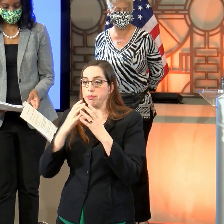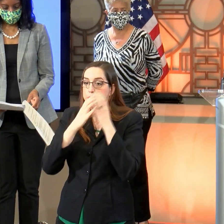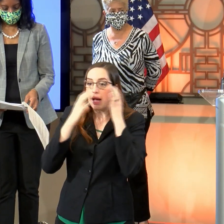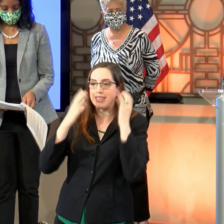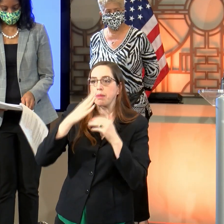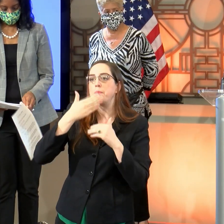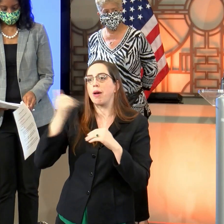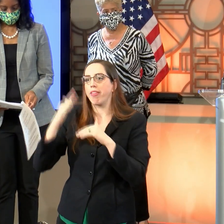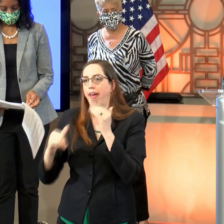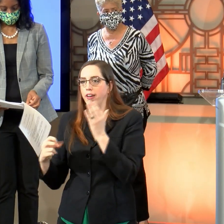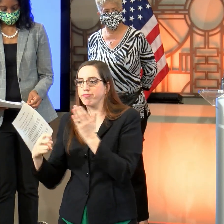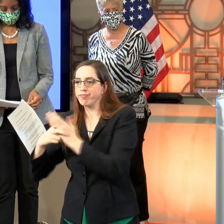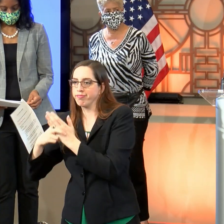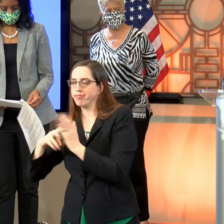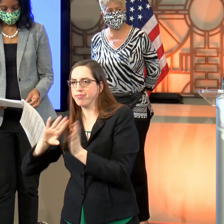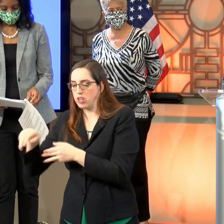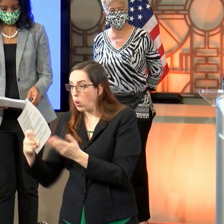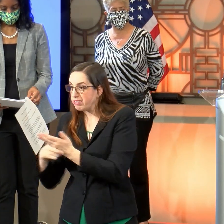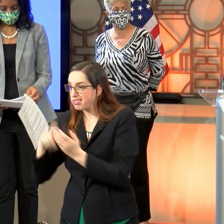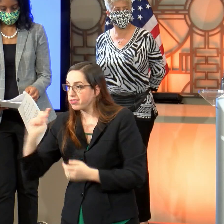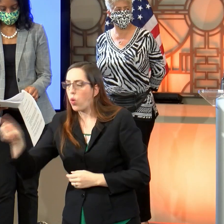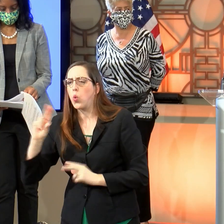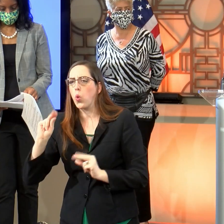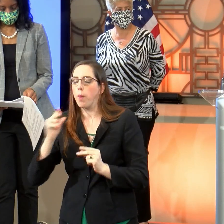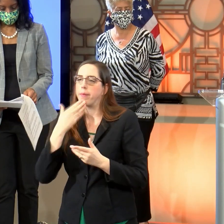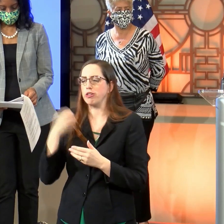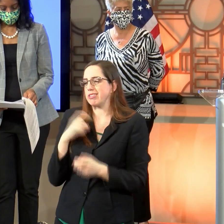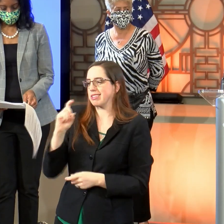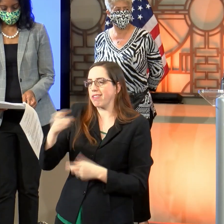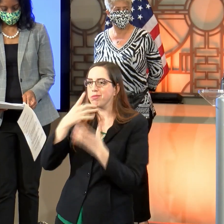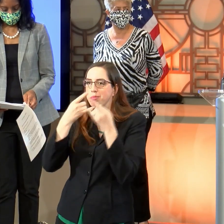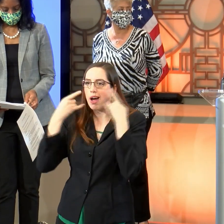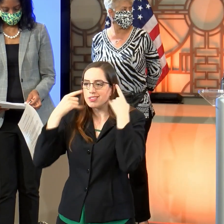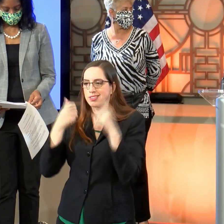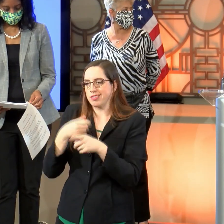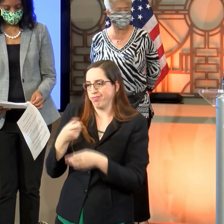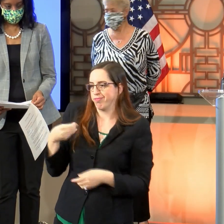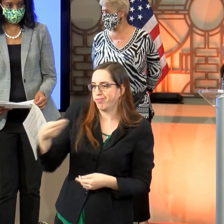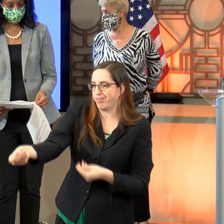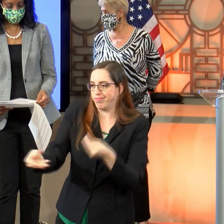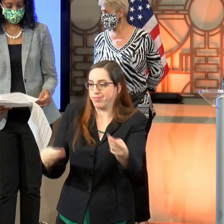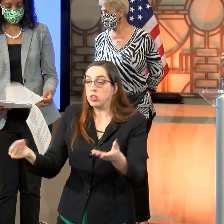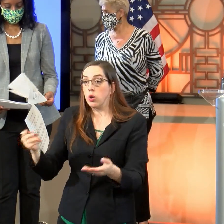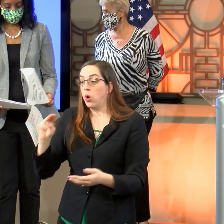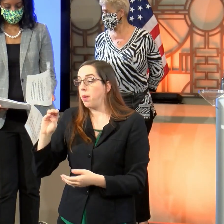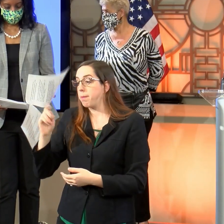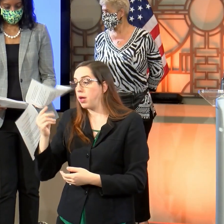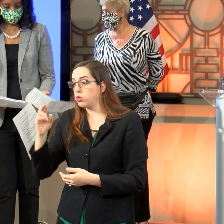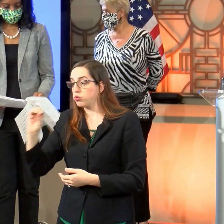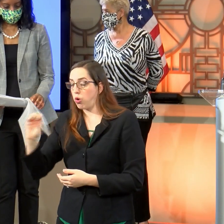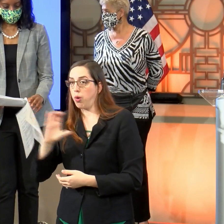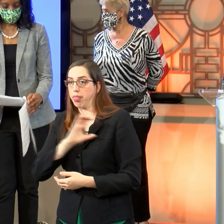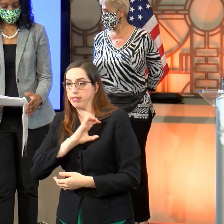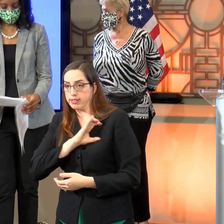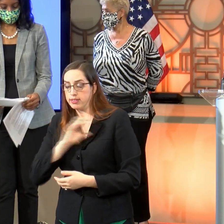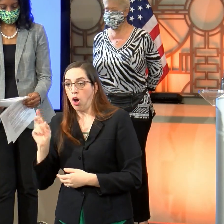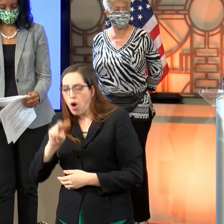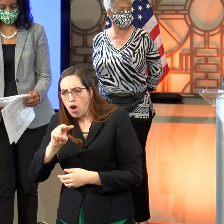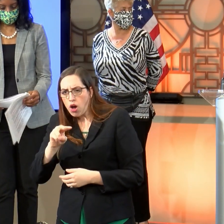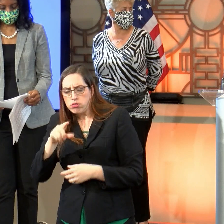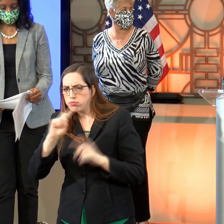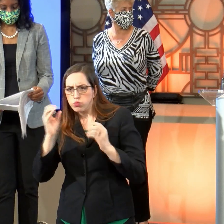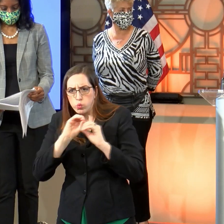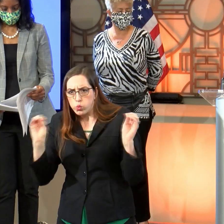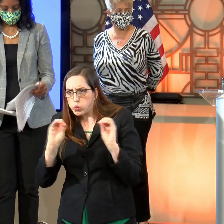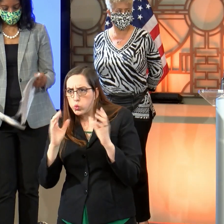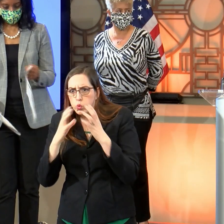We don't give citations. We give masks or face coverings. And so the police, Metro Police, if we run into someone who doesn't have